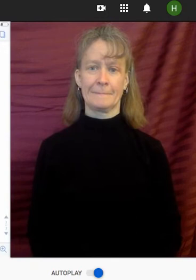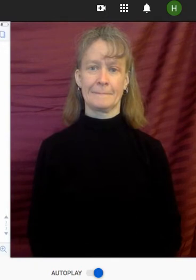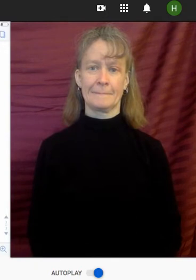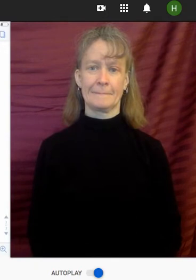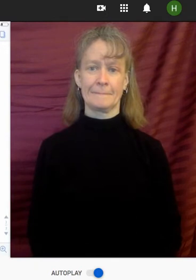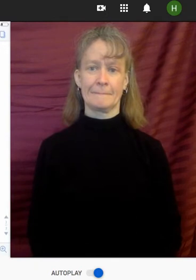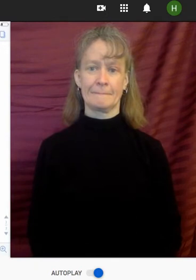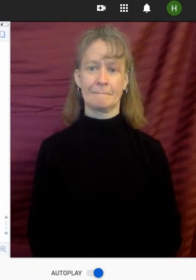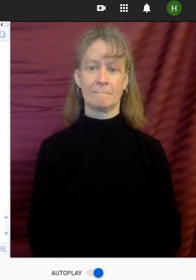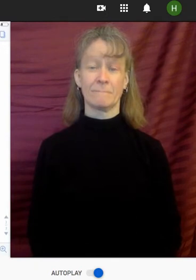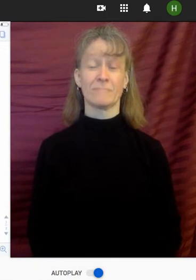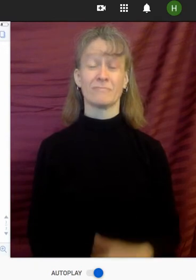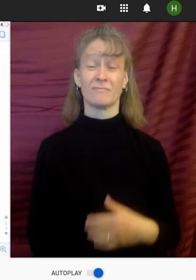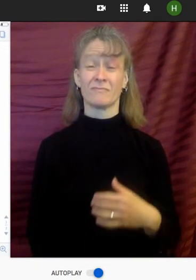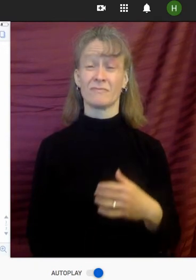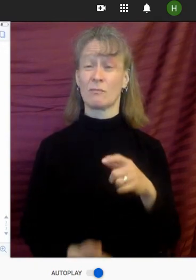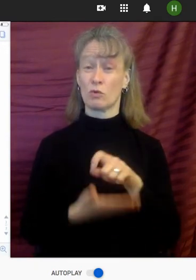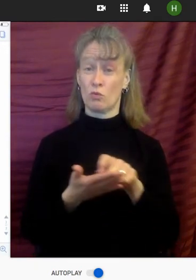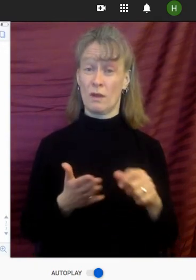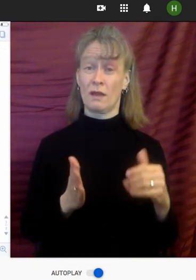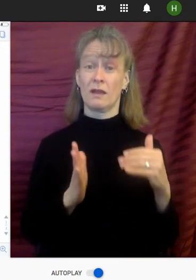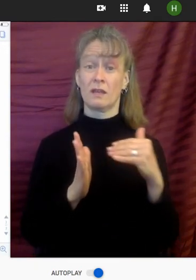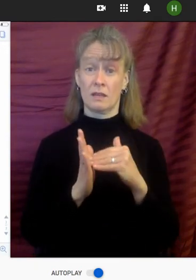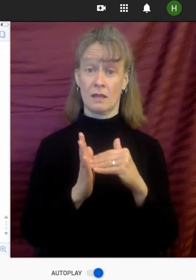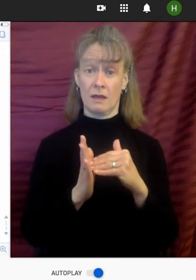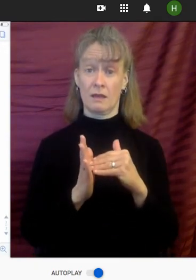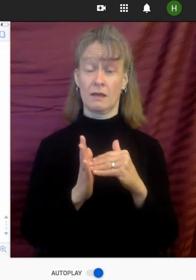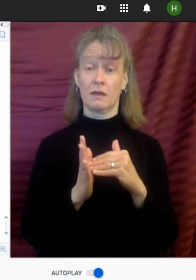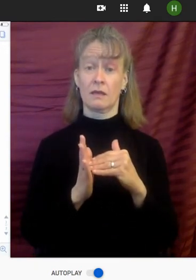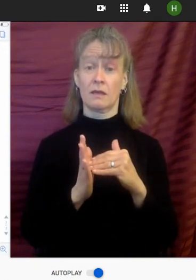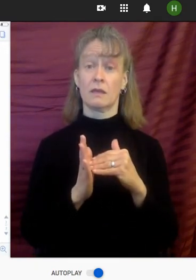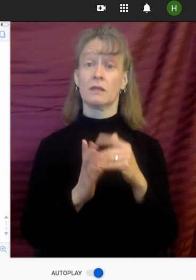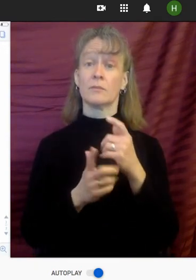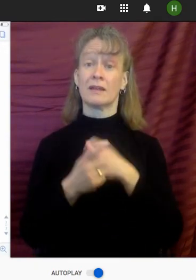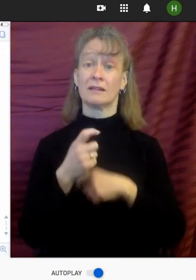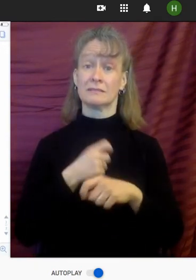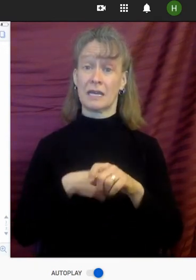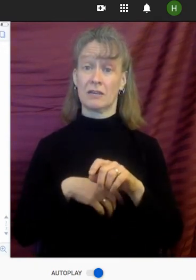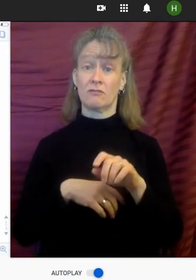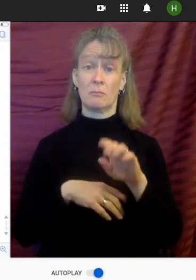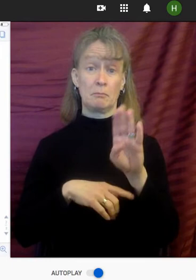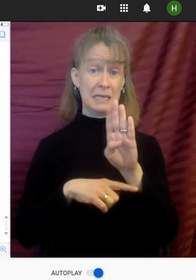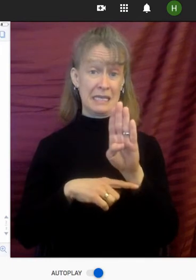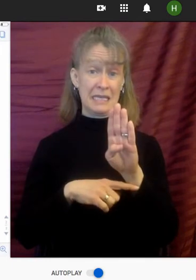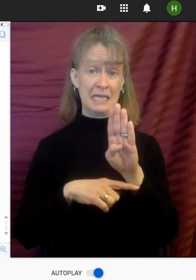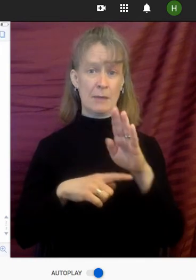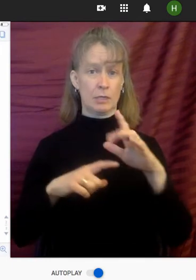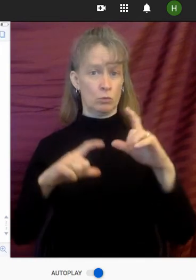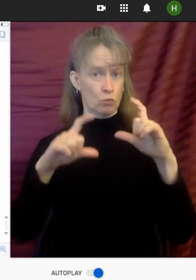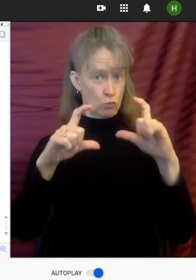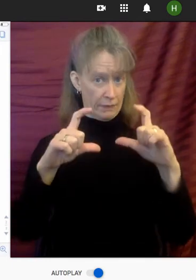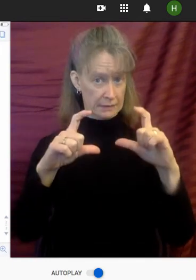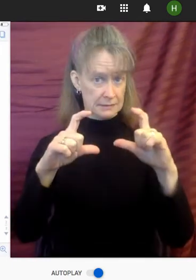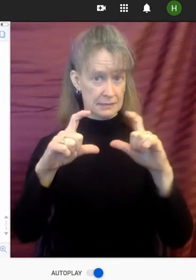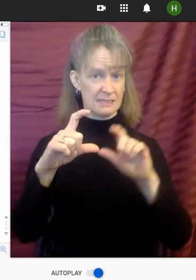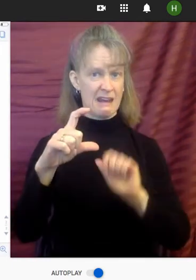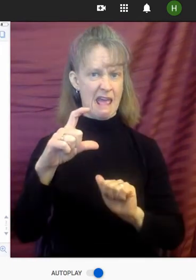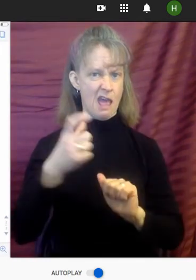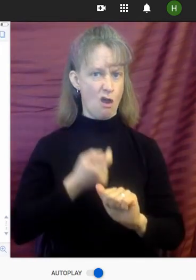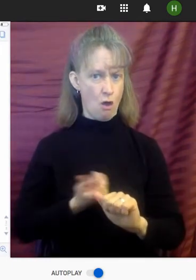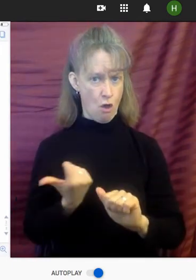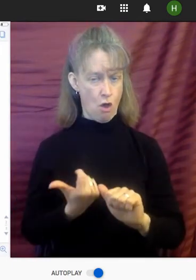I'm going to rewrite this formula, but instead of b, I'm going to put parentheses, and instead of a, I'm going to